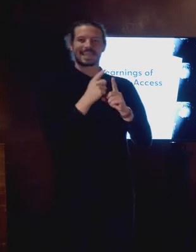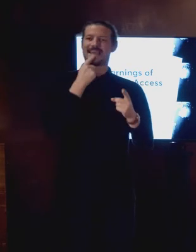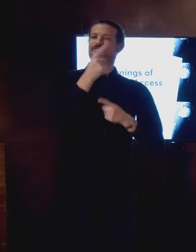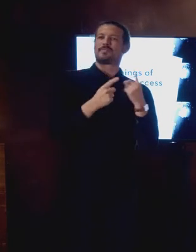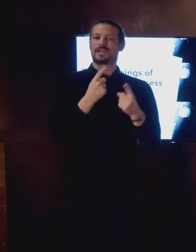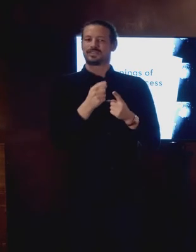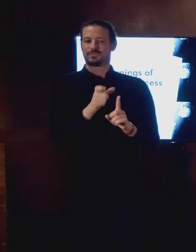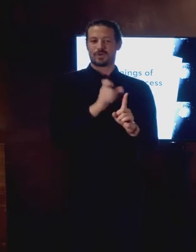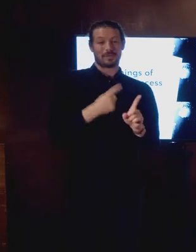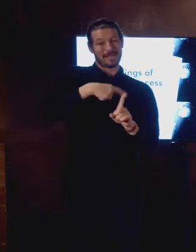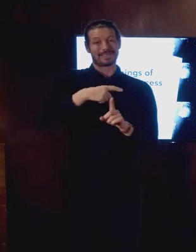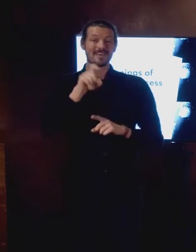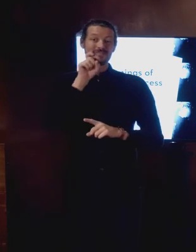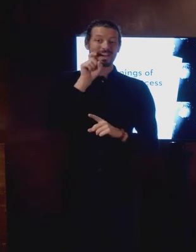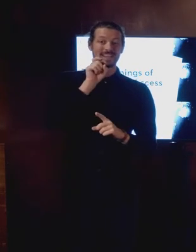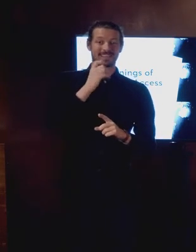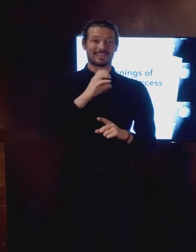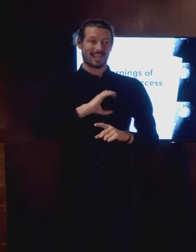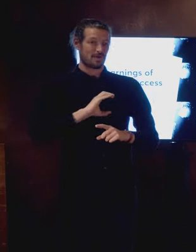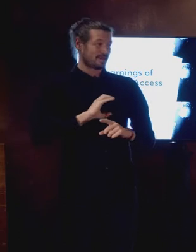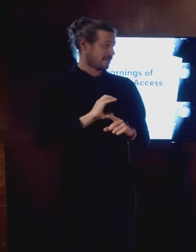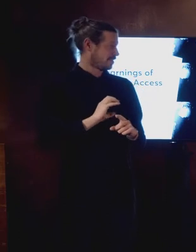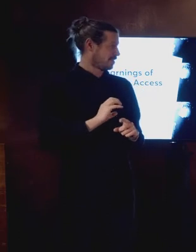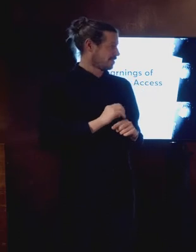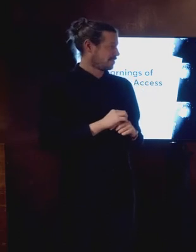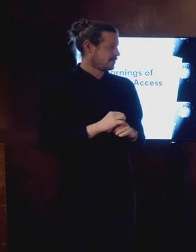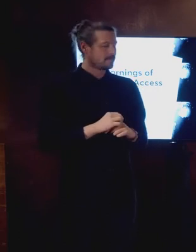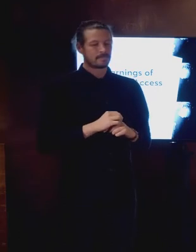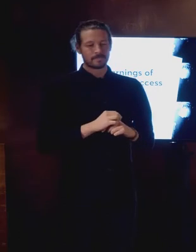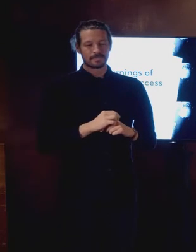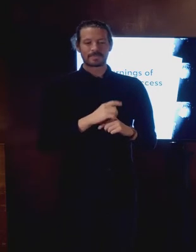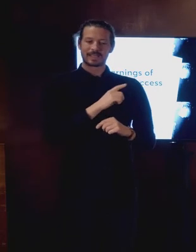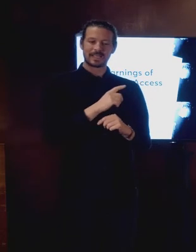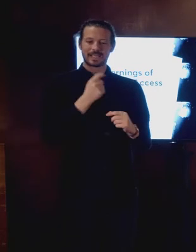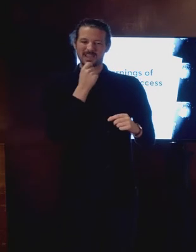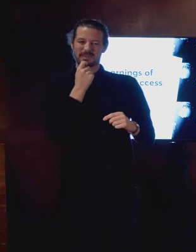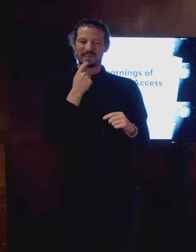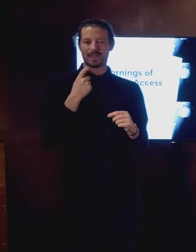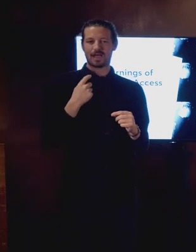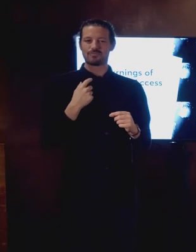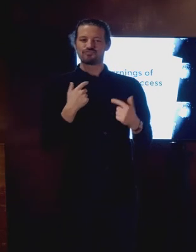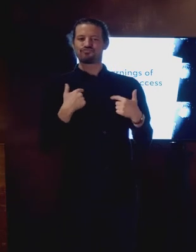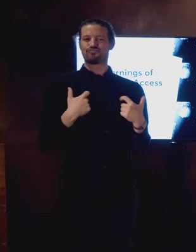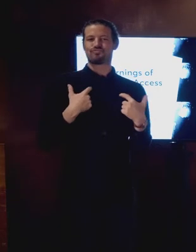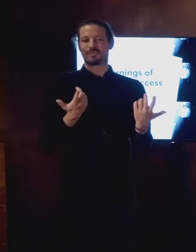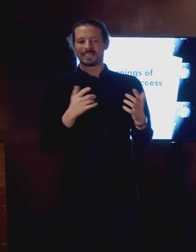really funny character. There's a heightened version of her, which is a little bit of sass